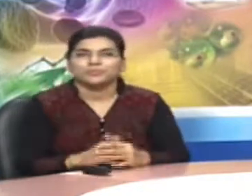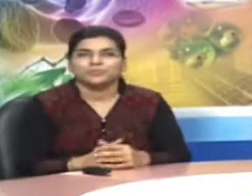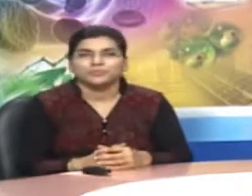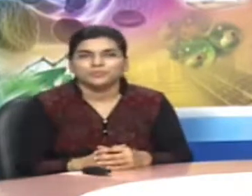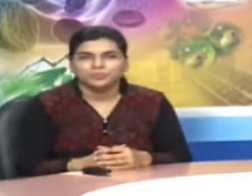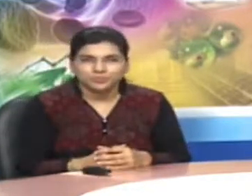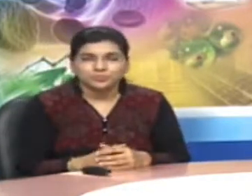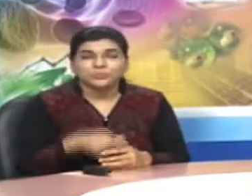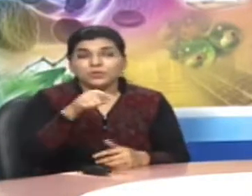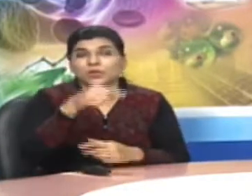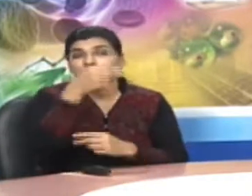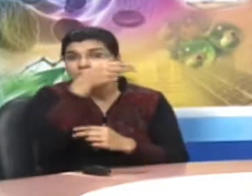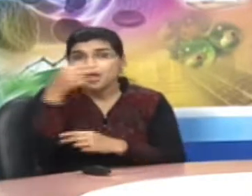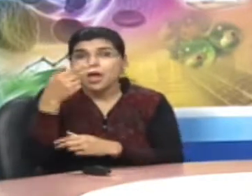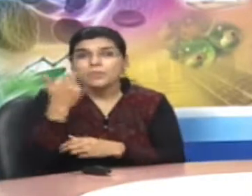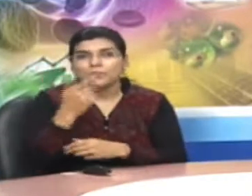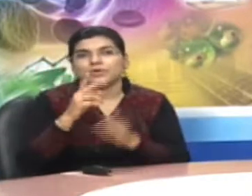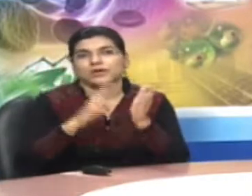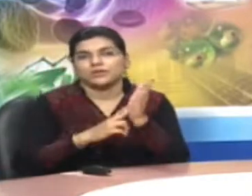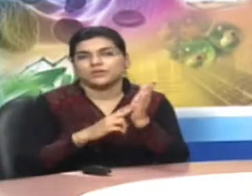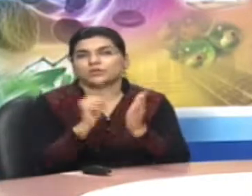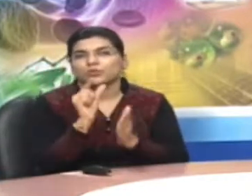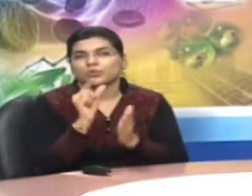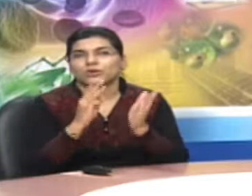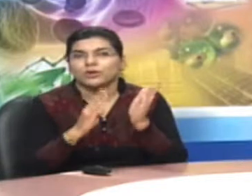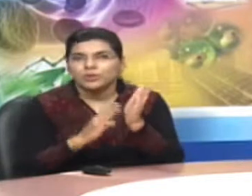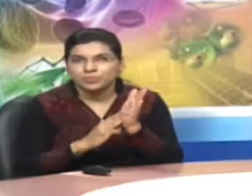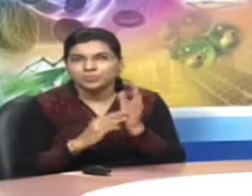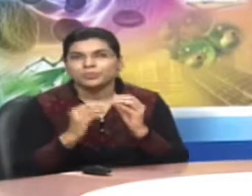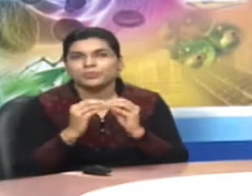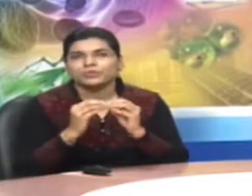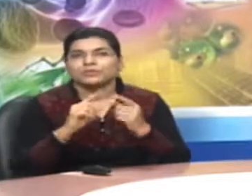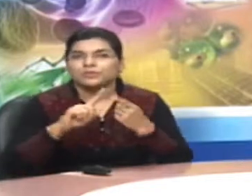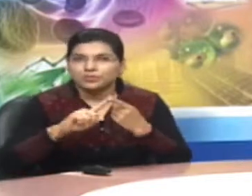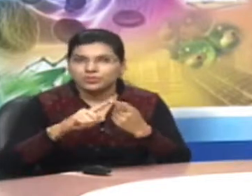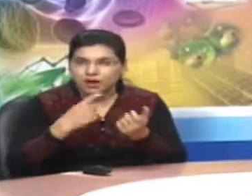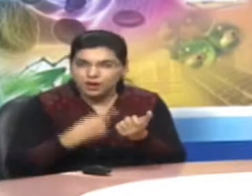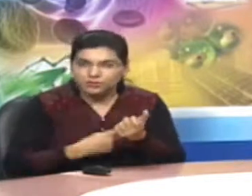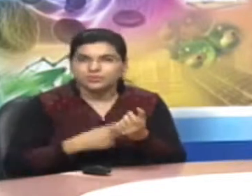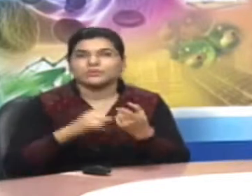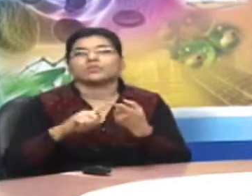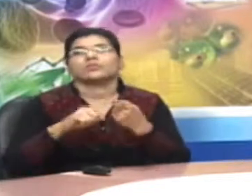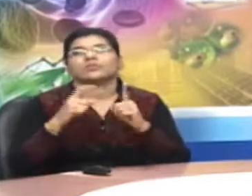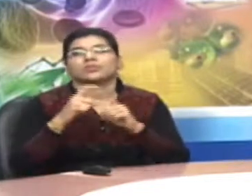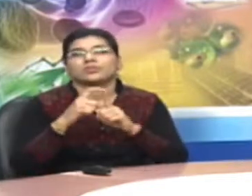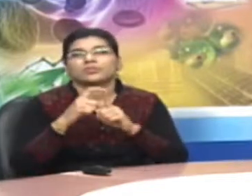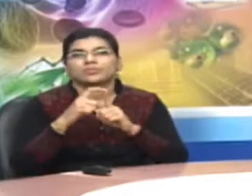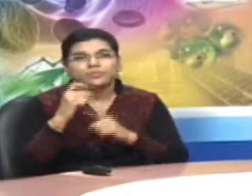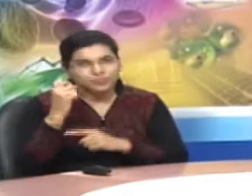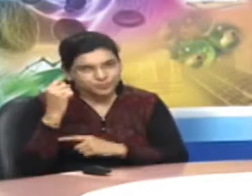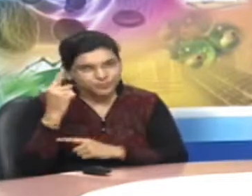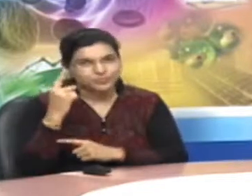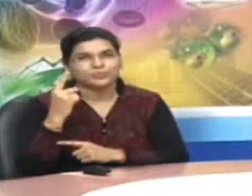Numbers in Roman font. This is known as numbered list. You can